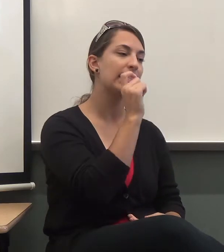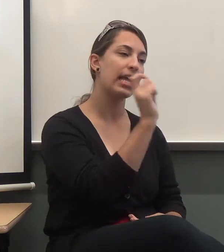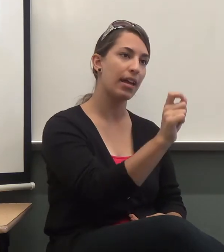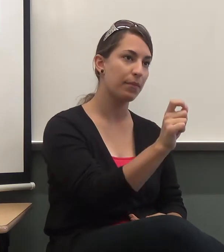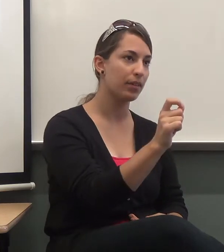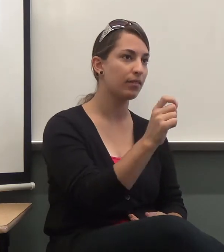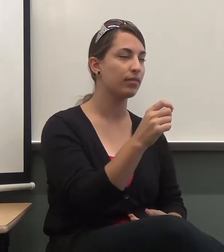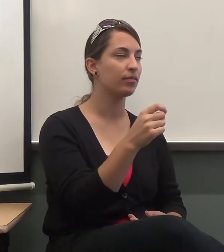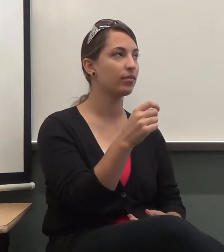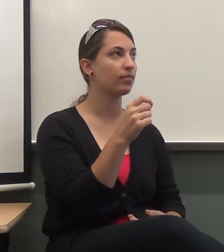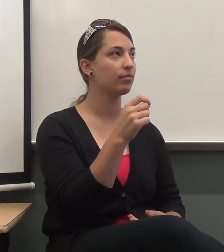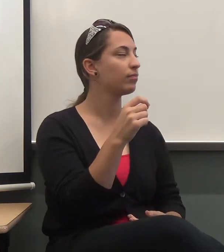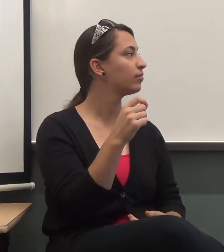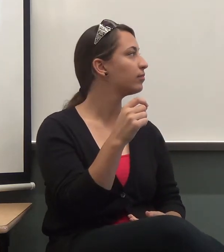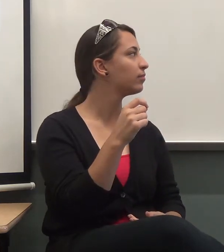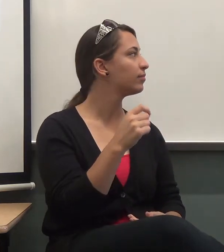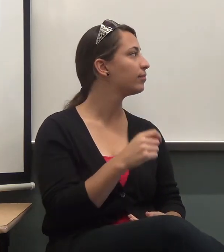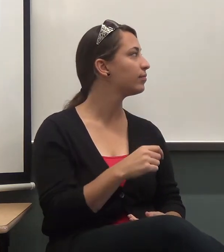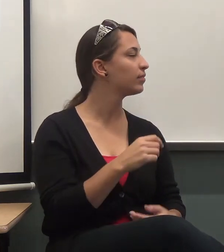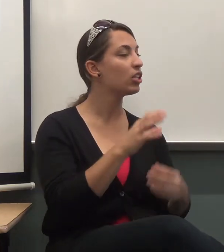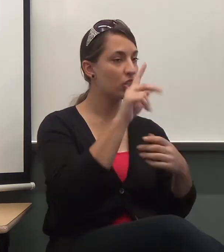by the topic sentence.